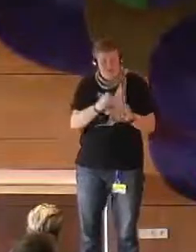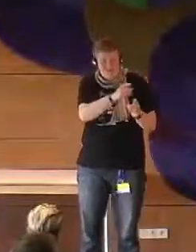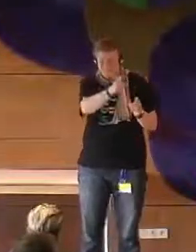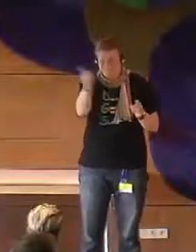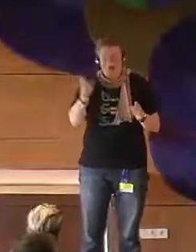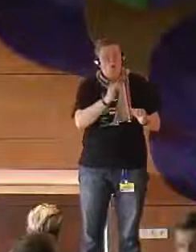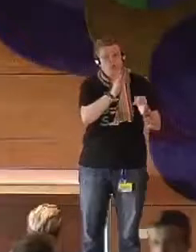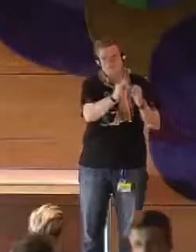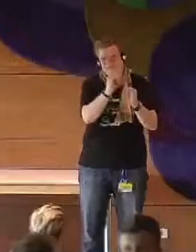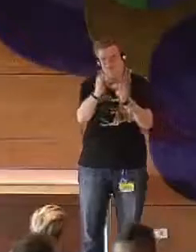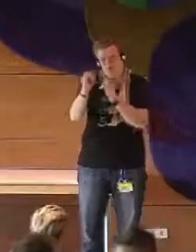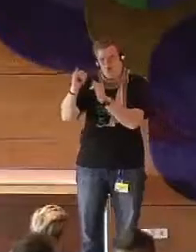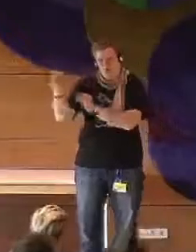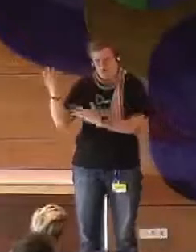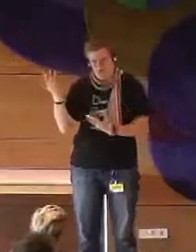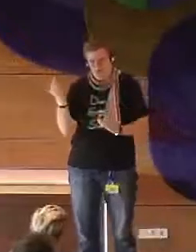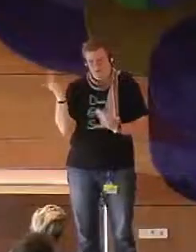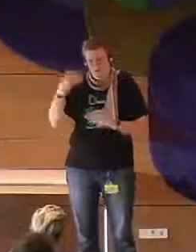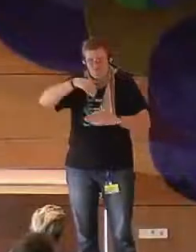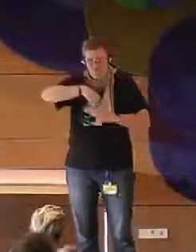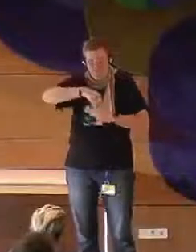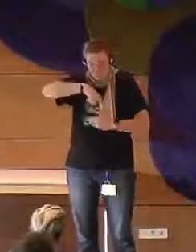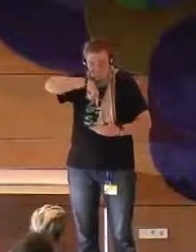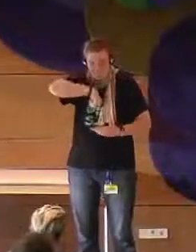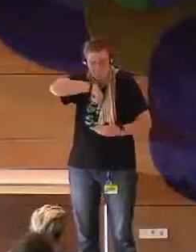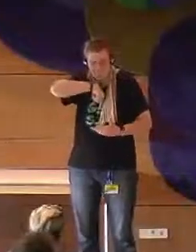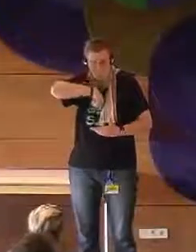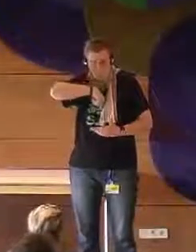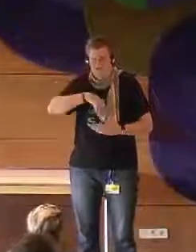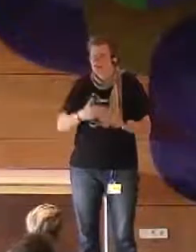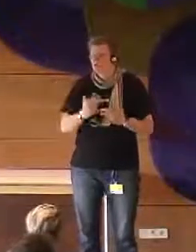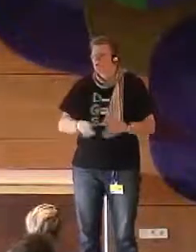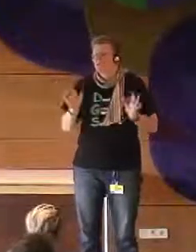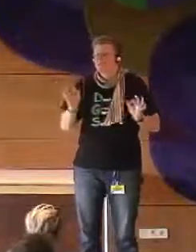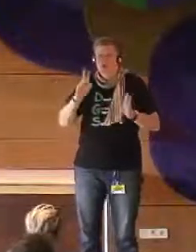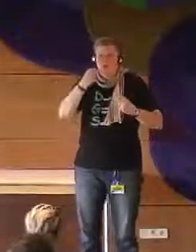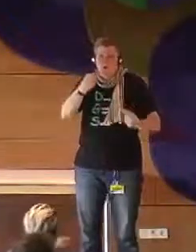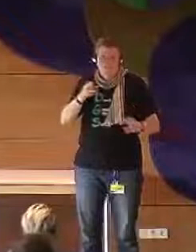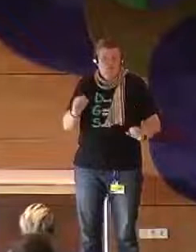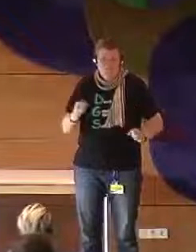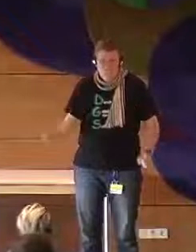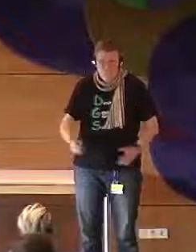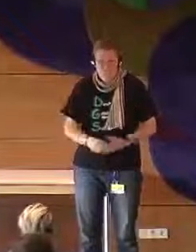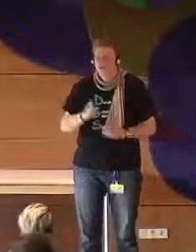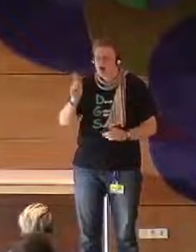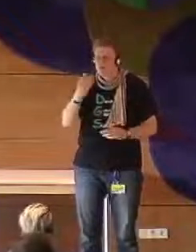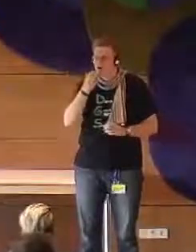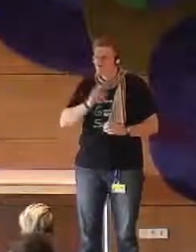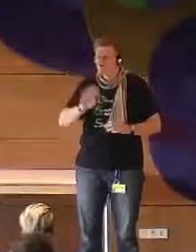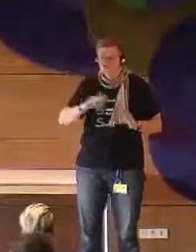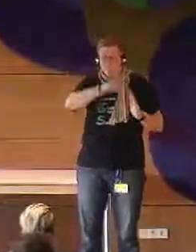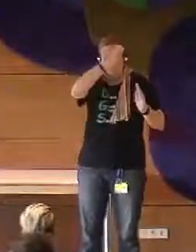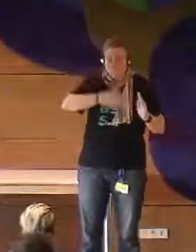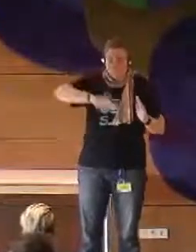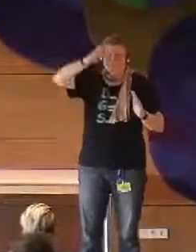tell you exactly. But you don't want the big fluctuations. So we've been talking about people where, talking to